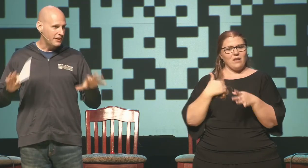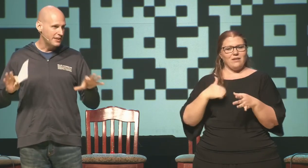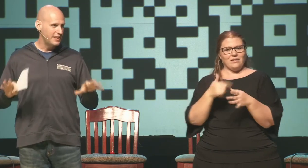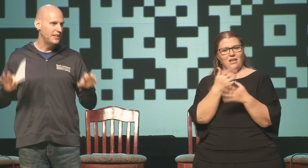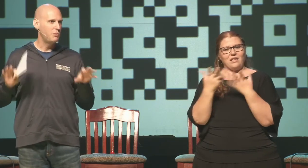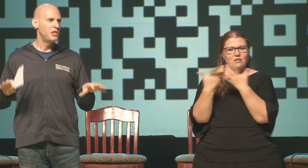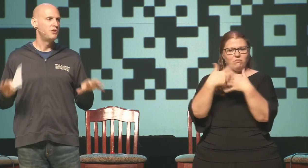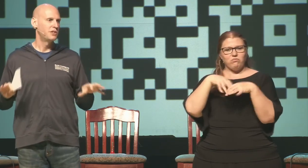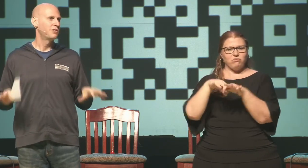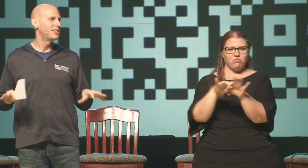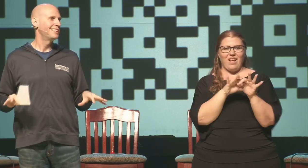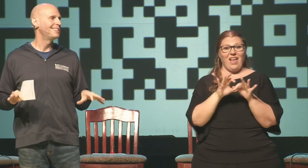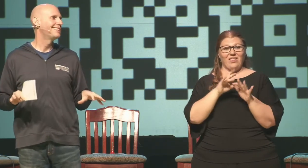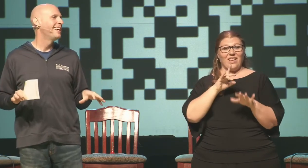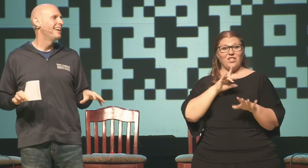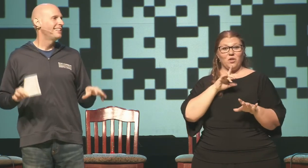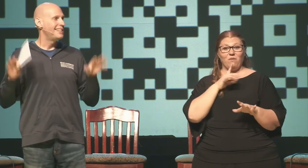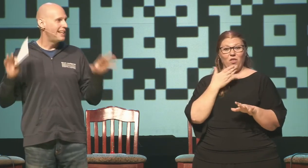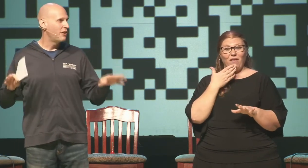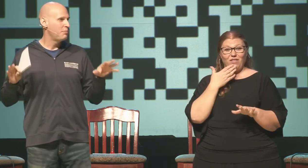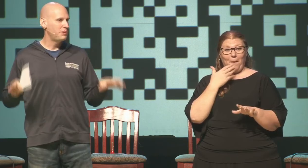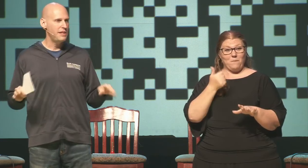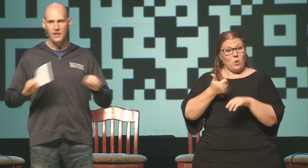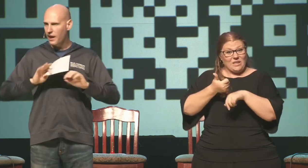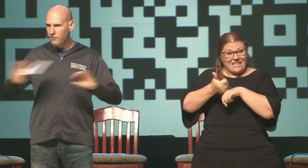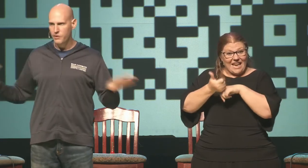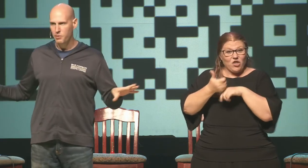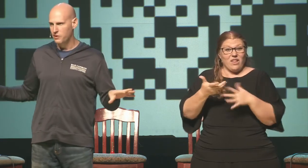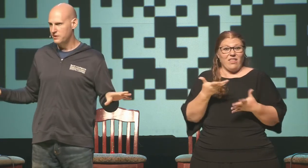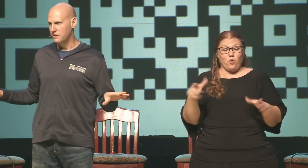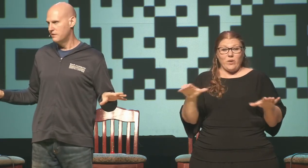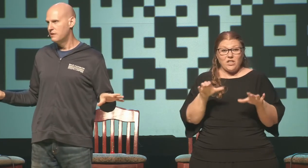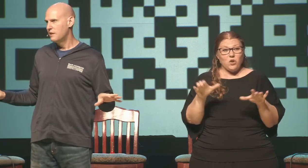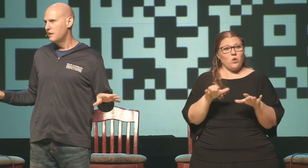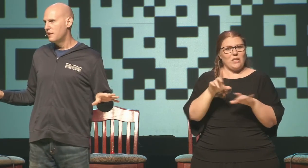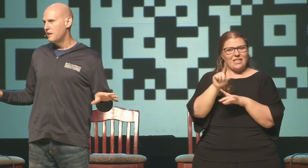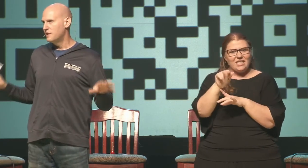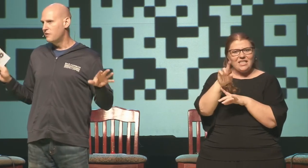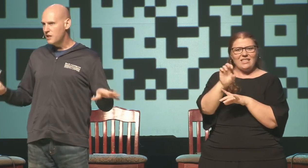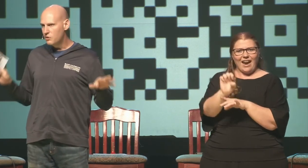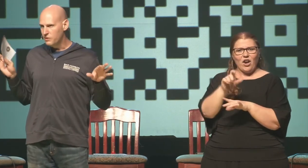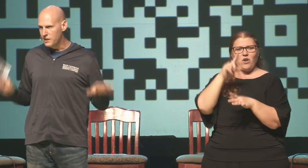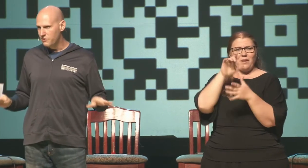most scandalous thing that we do as Christians, to dare to believe that every person